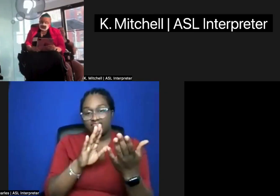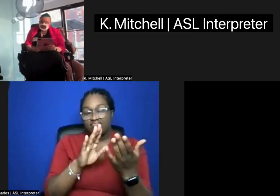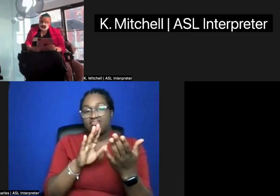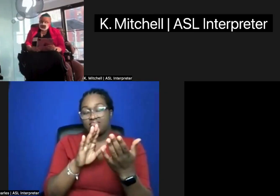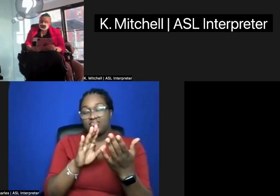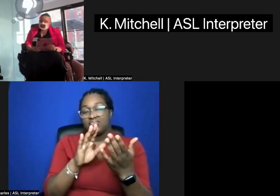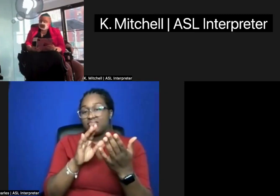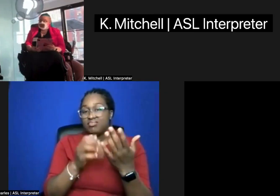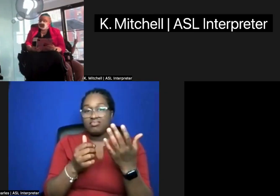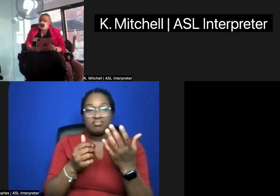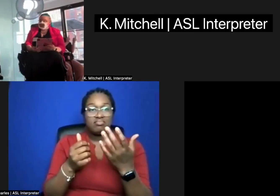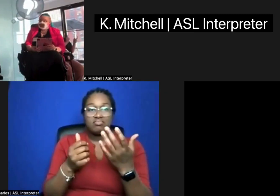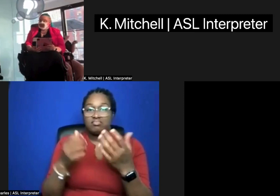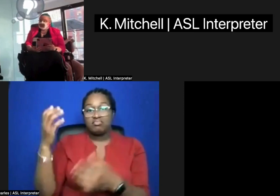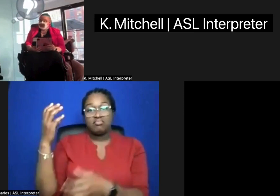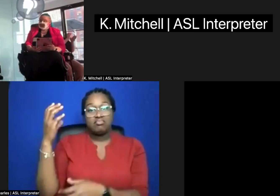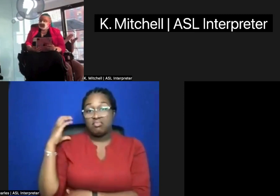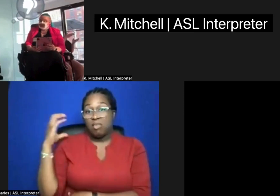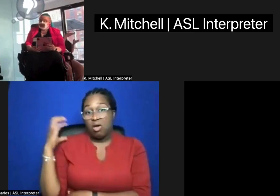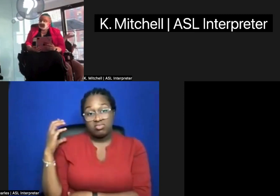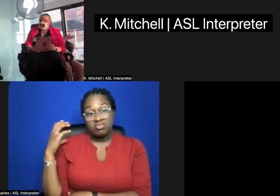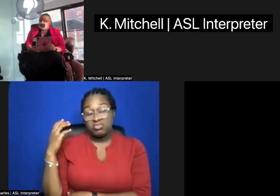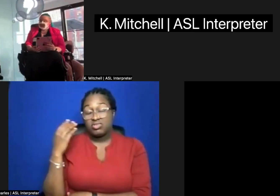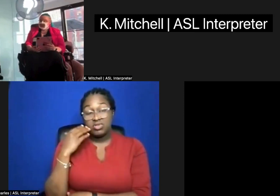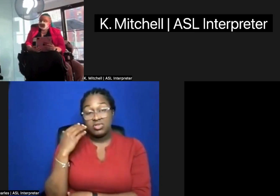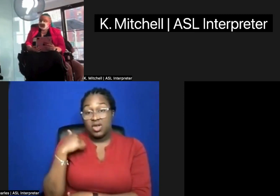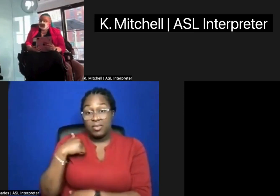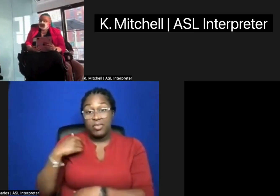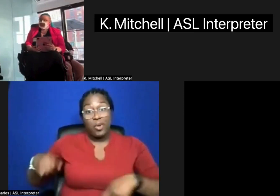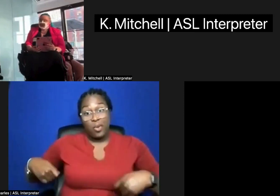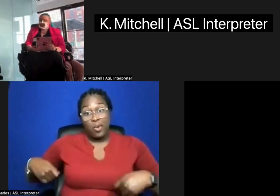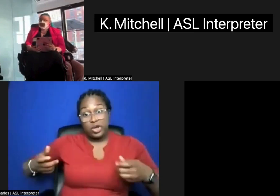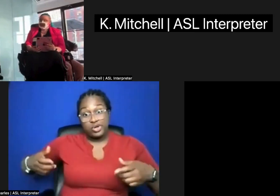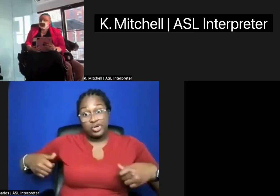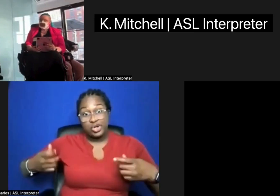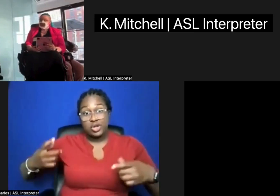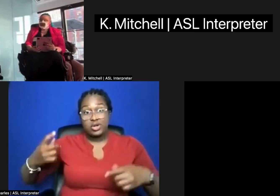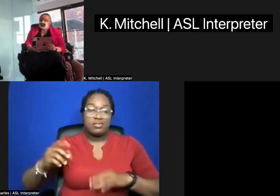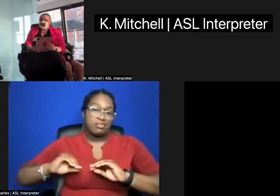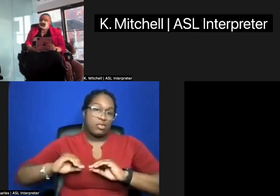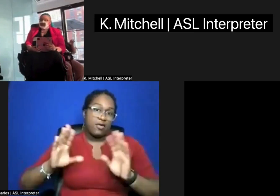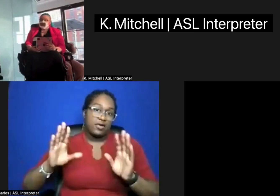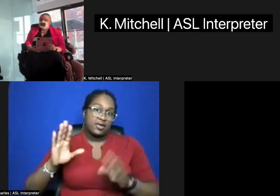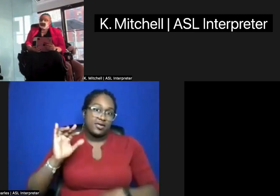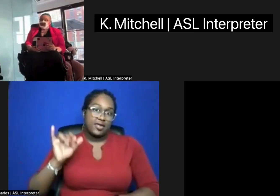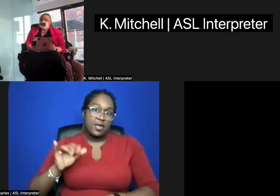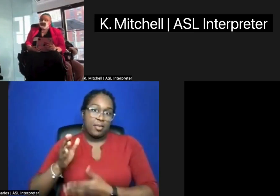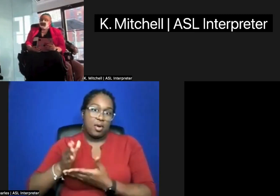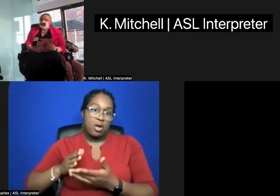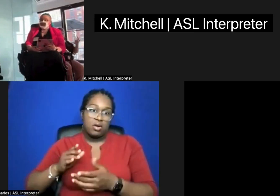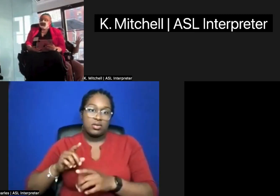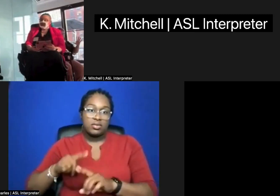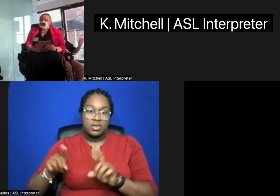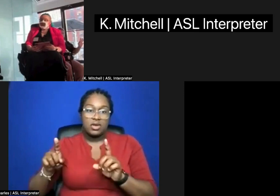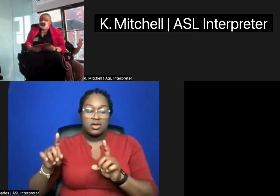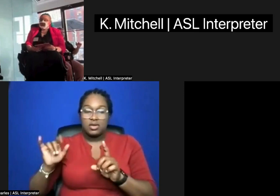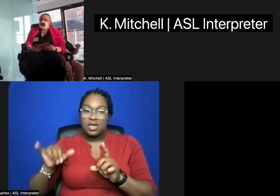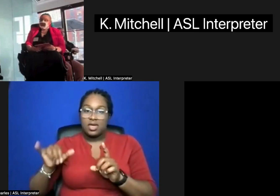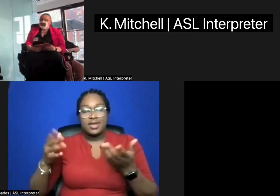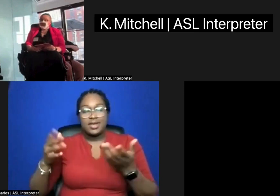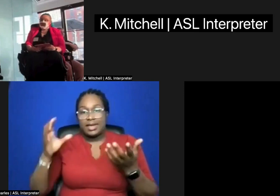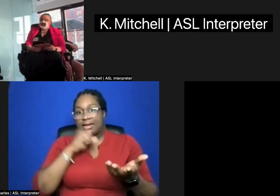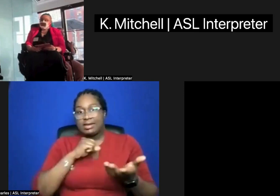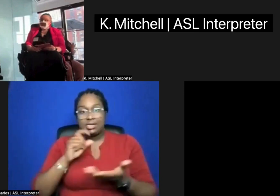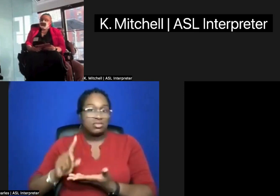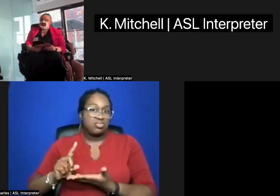employer and, again, being in a wheelchair, it's already, that's already out of the bag. So that's a privilege that I have, is